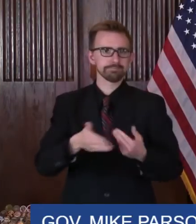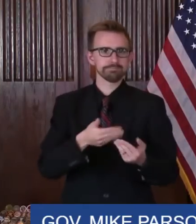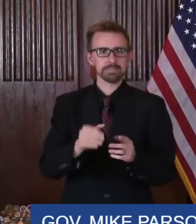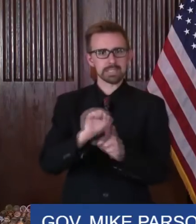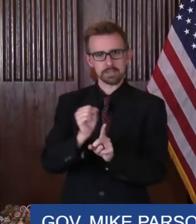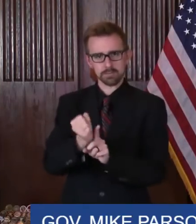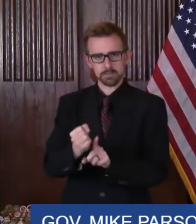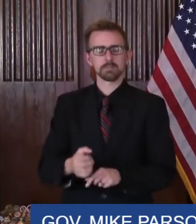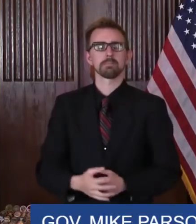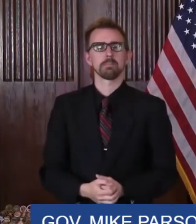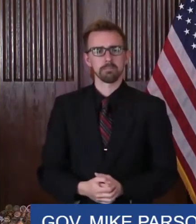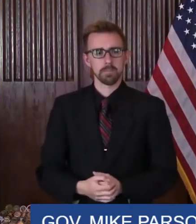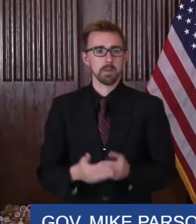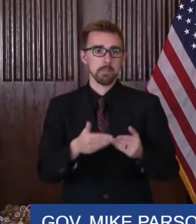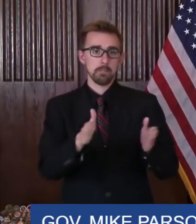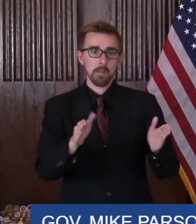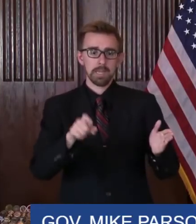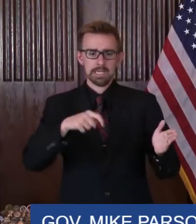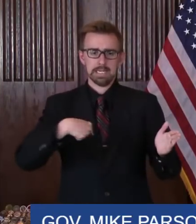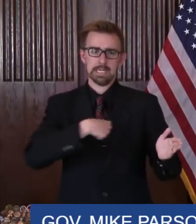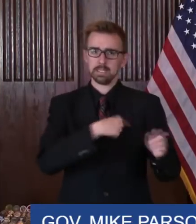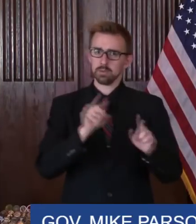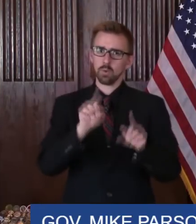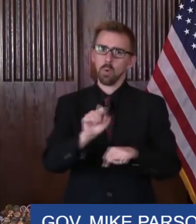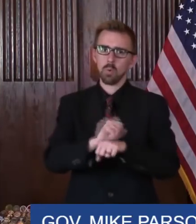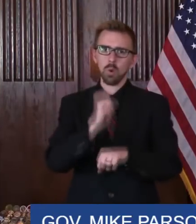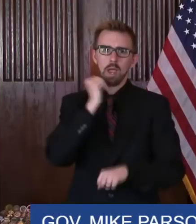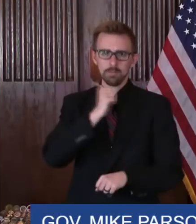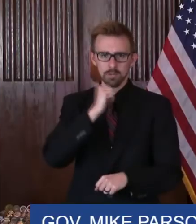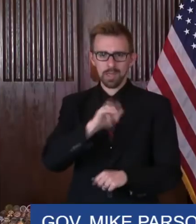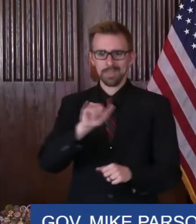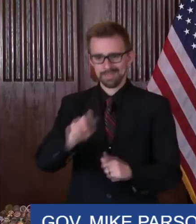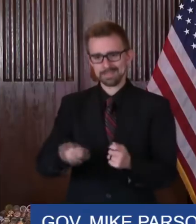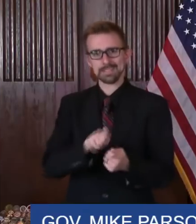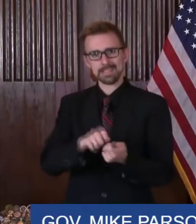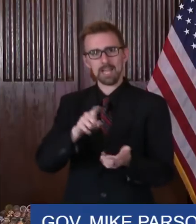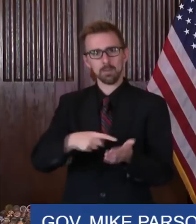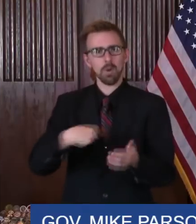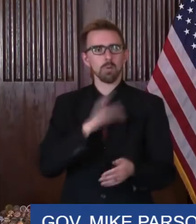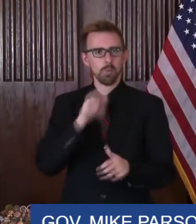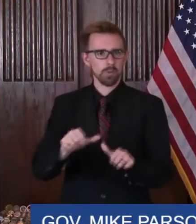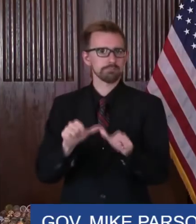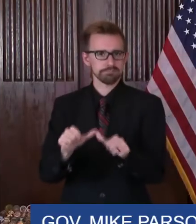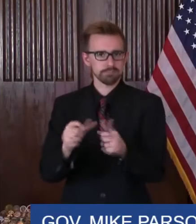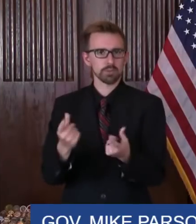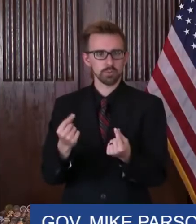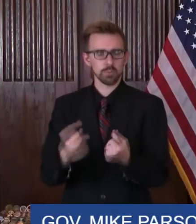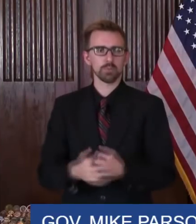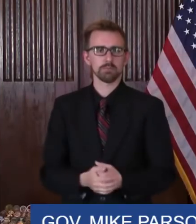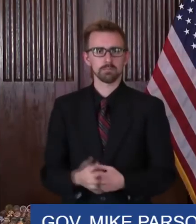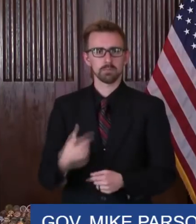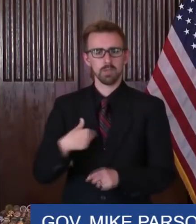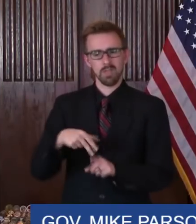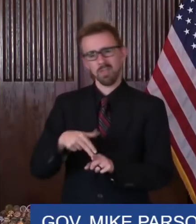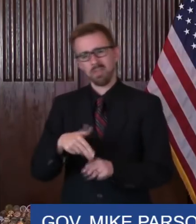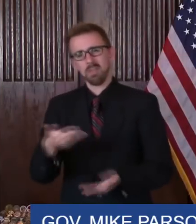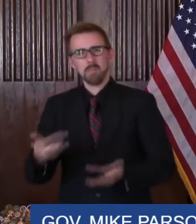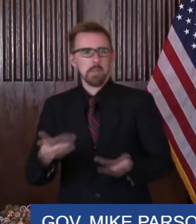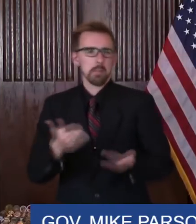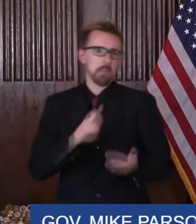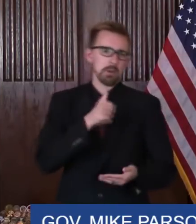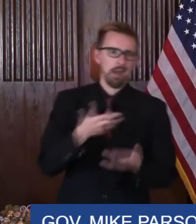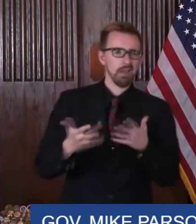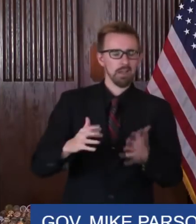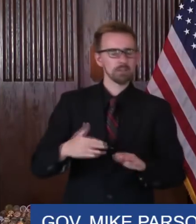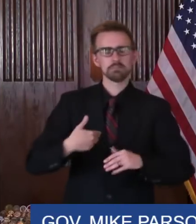public needs us and expects us to perform our duties every day, and that's exactly what we'll keep doing. We will not waver. The